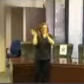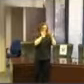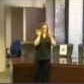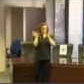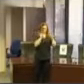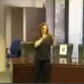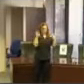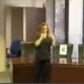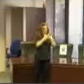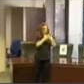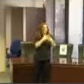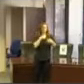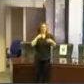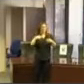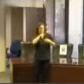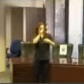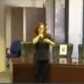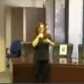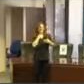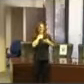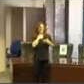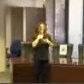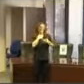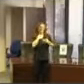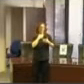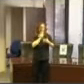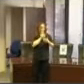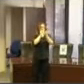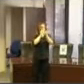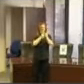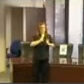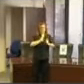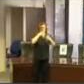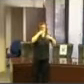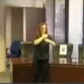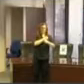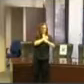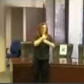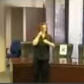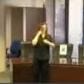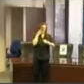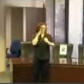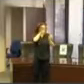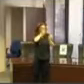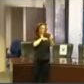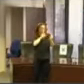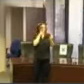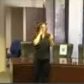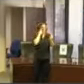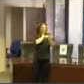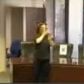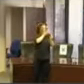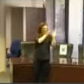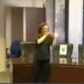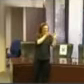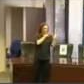should have a synopsis of the revised rules, and I will quickly highlight the changes that we are making. First, there